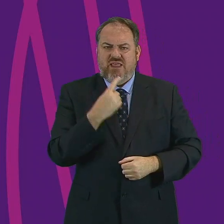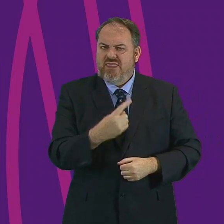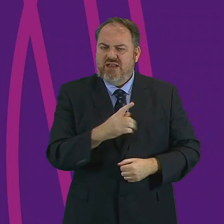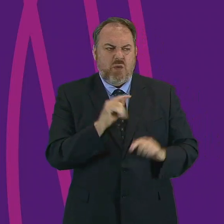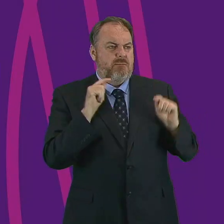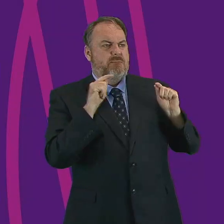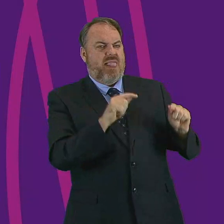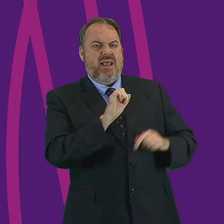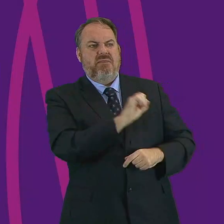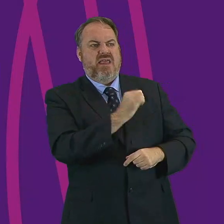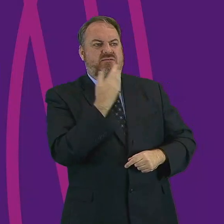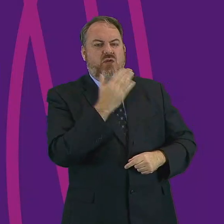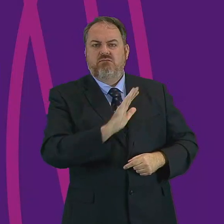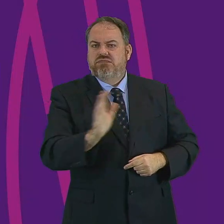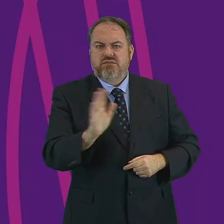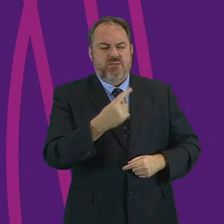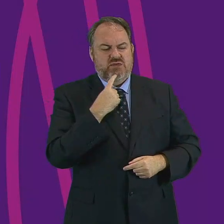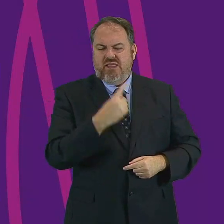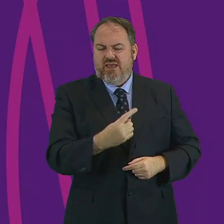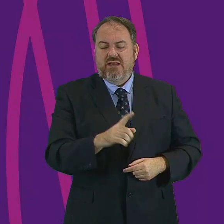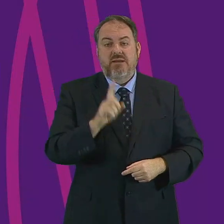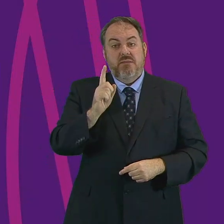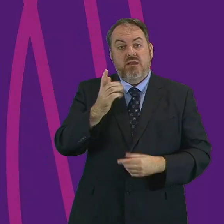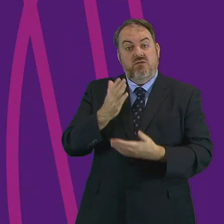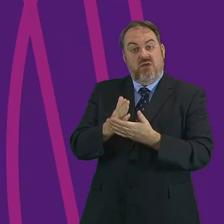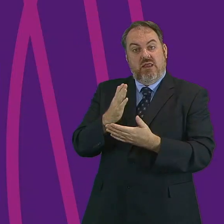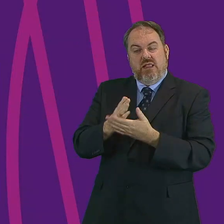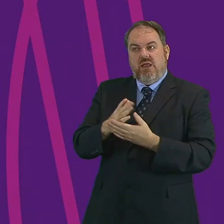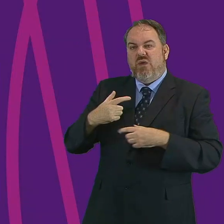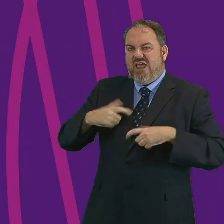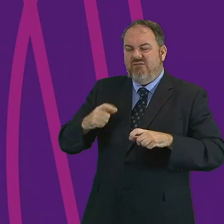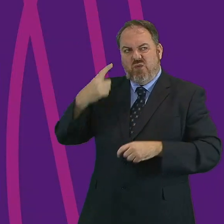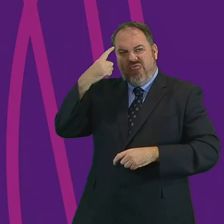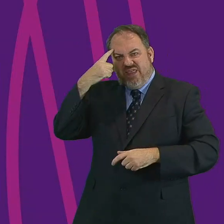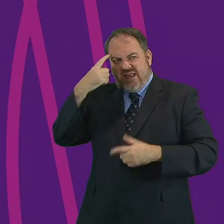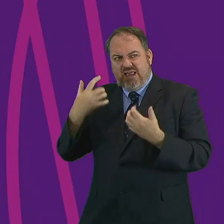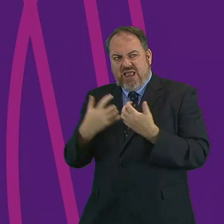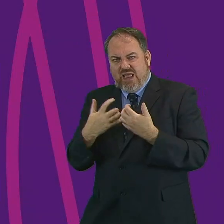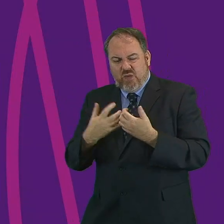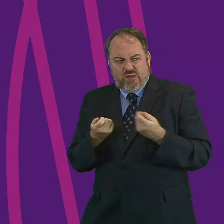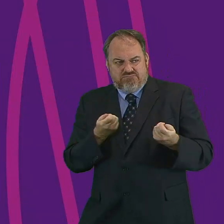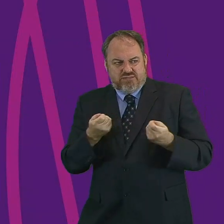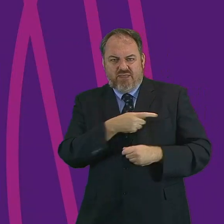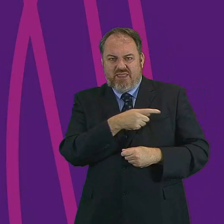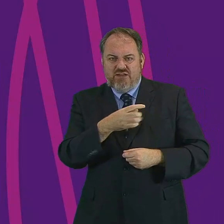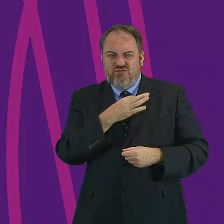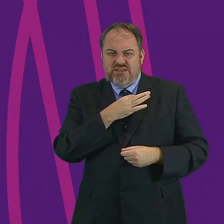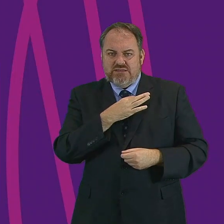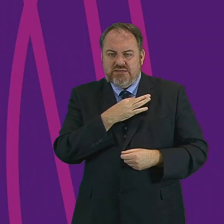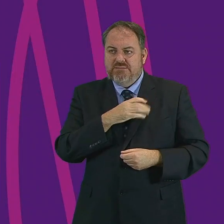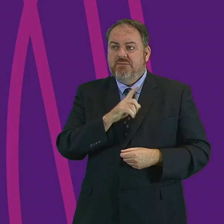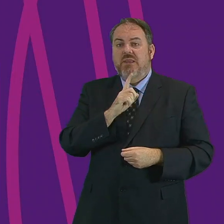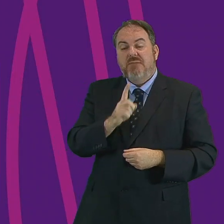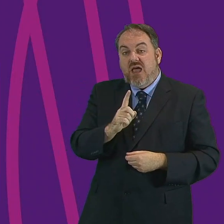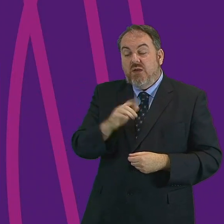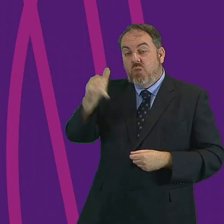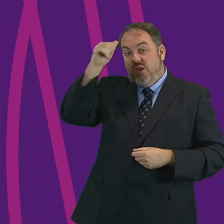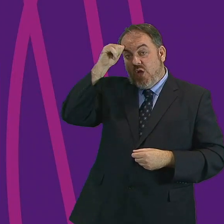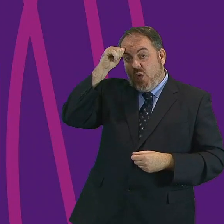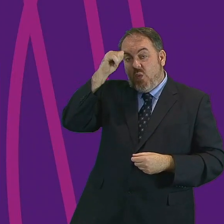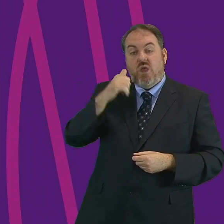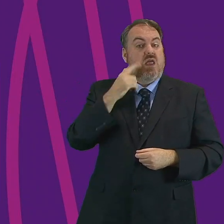larger number of young adults returning positive tests than was the case earlier in the pandemic, although our testing approach is different now to then,